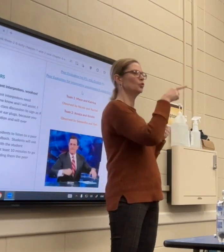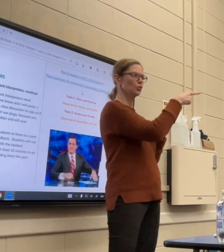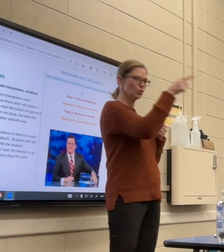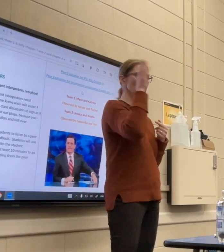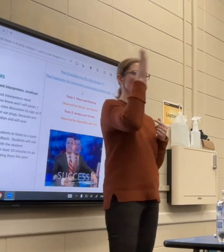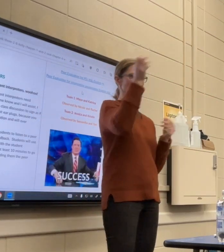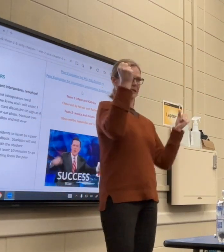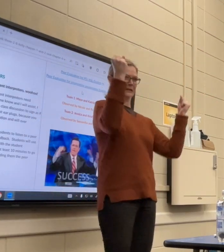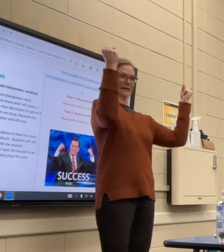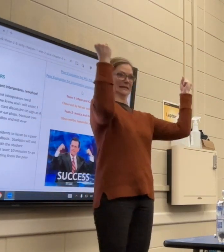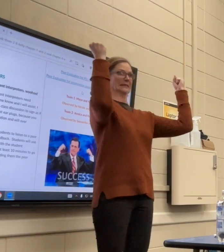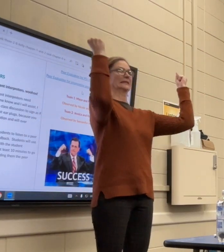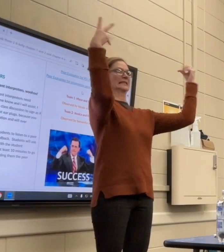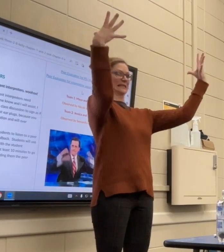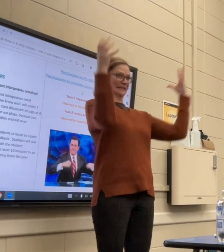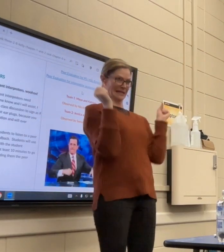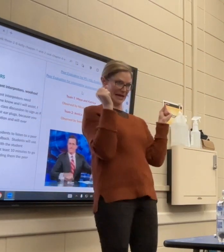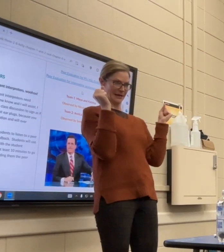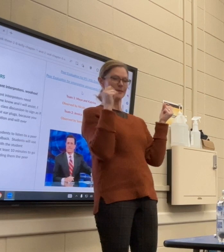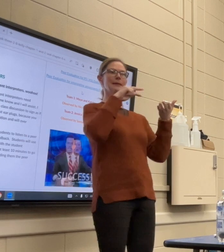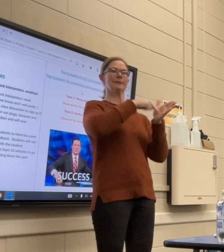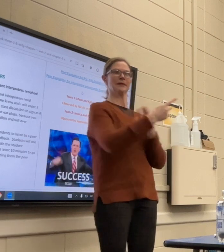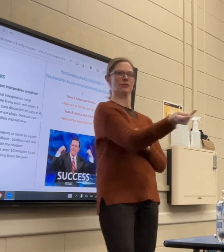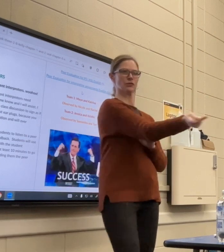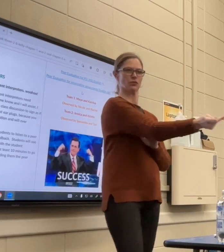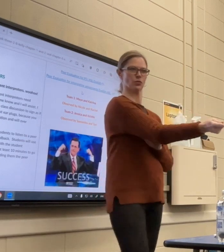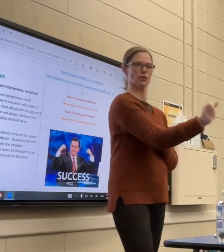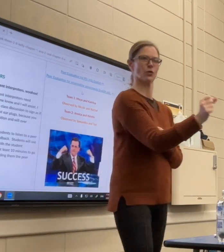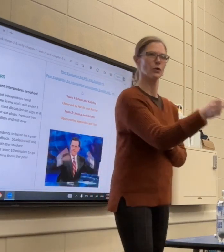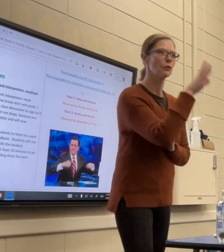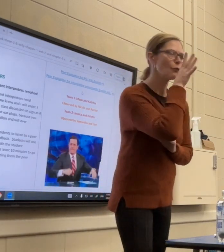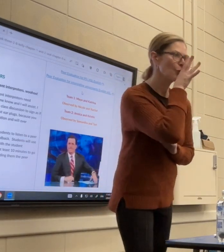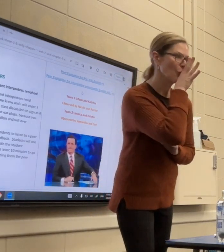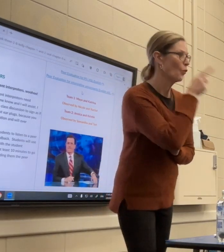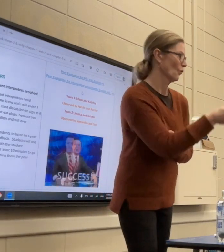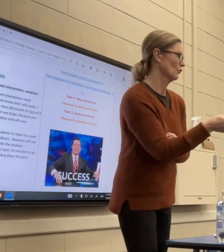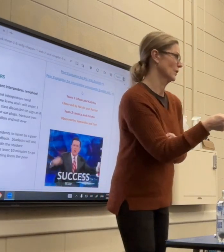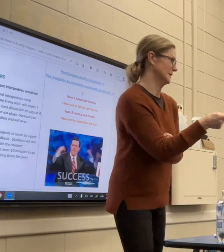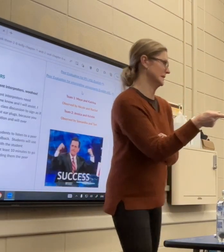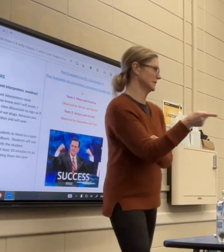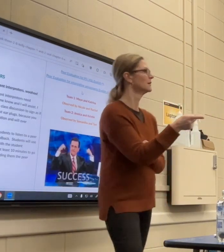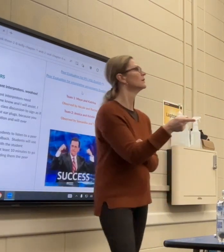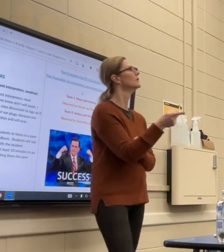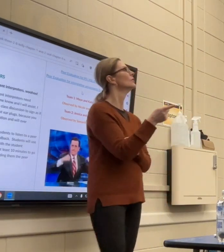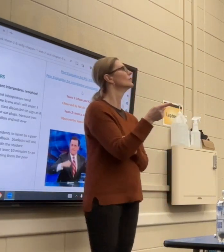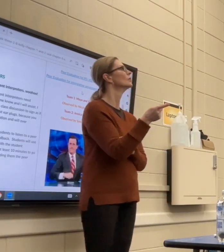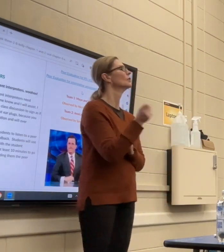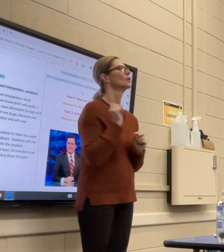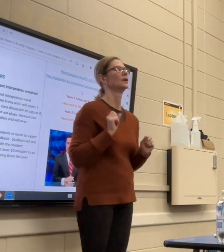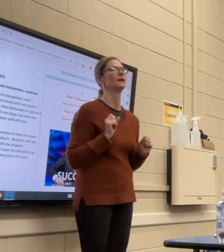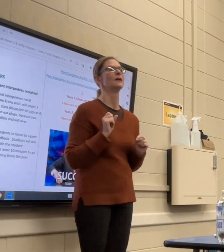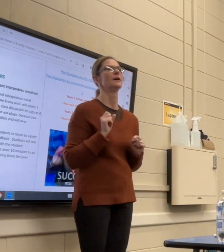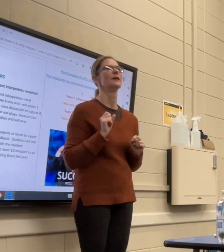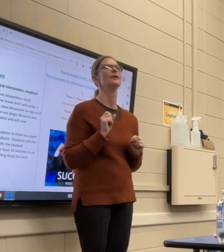we will be interacting with each other, and I will be asking you to sign, and our team will be speaking for you.